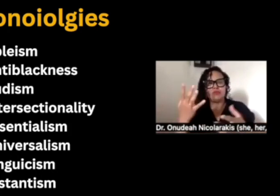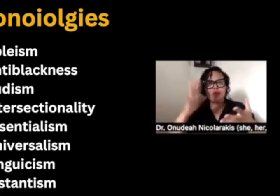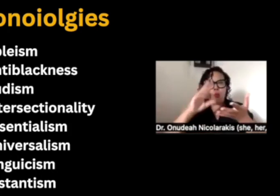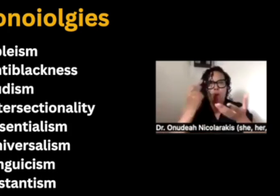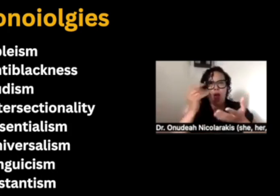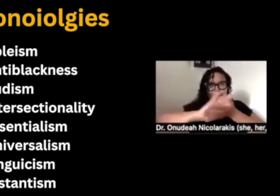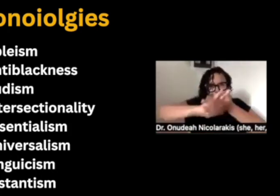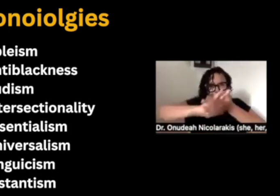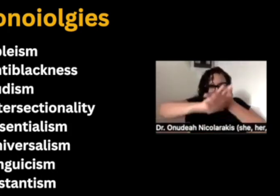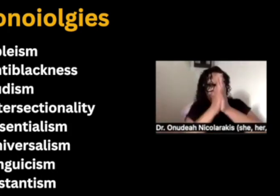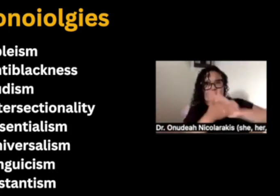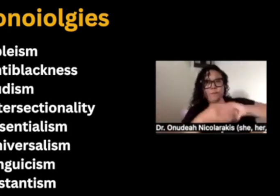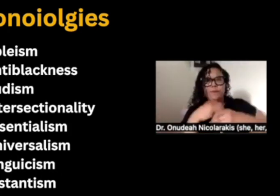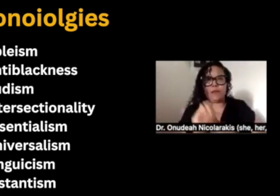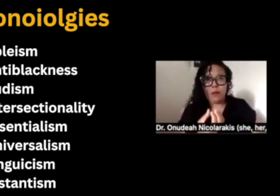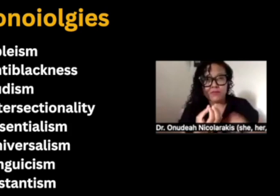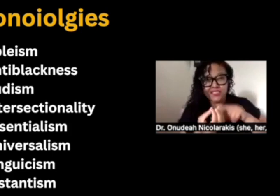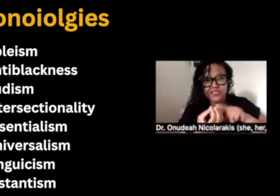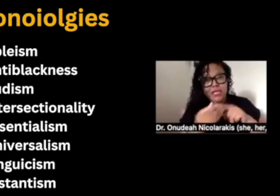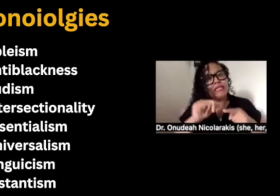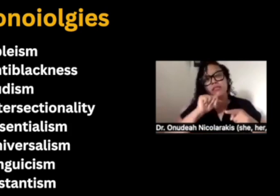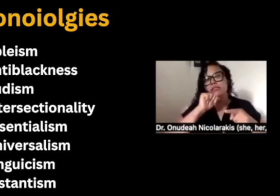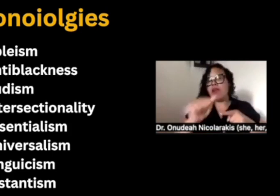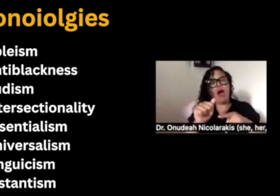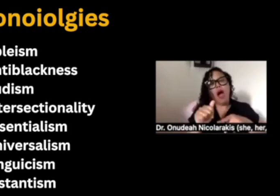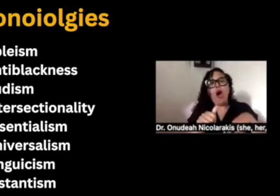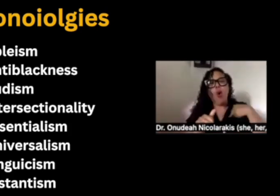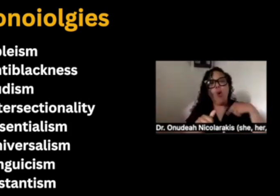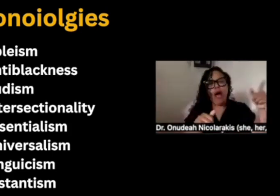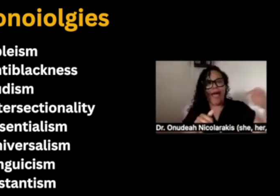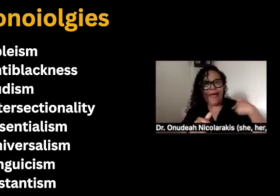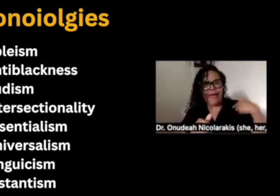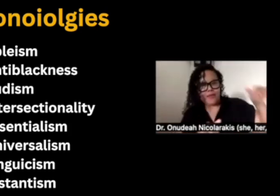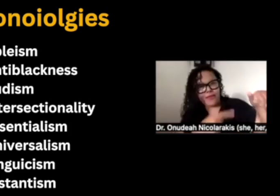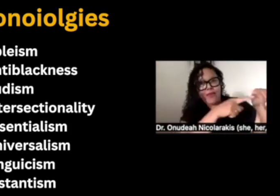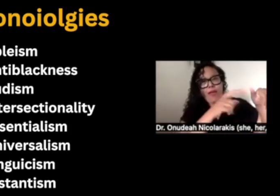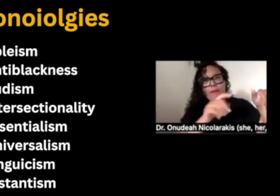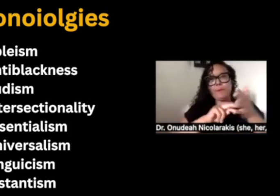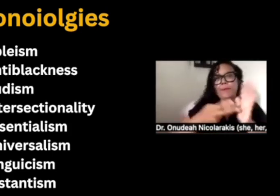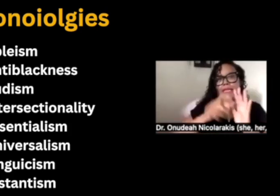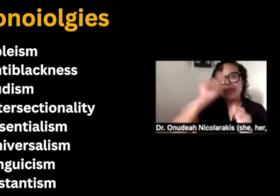intersectionality